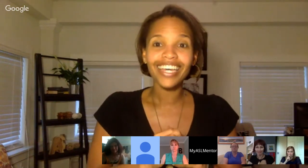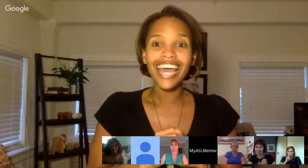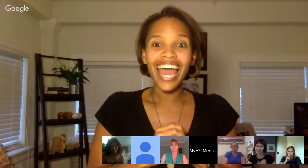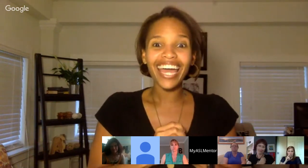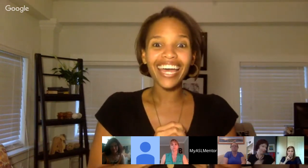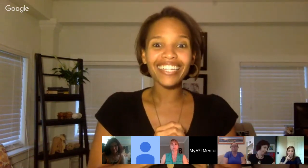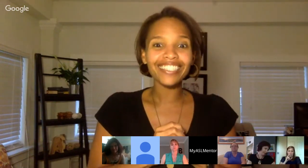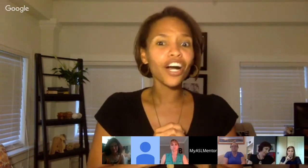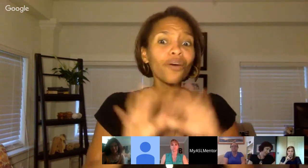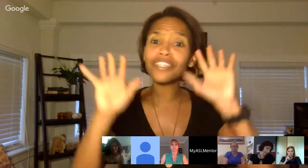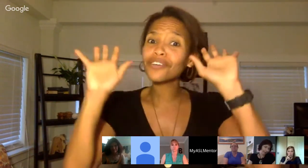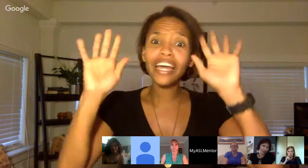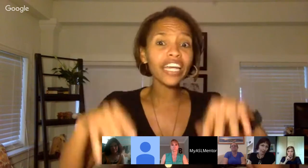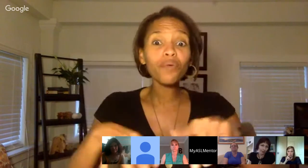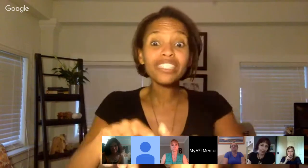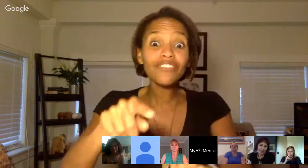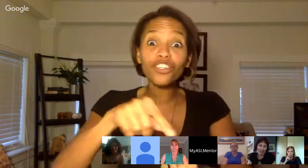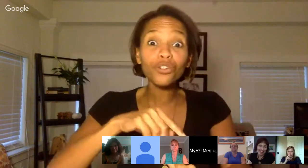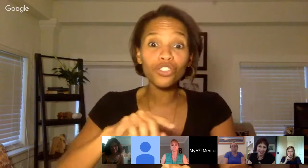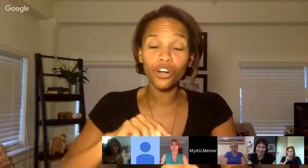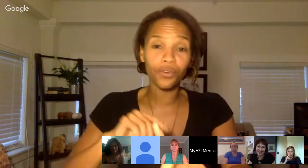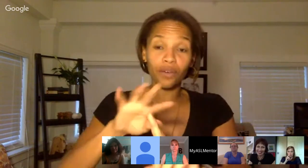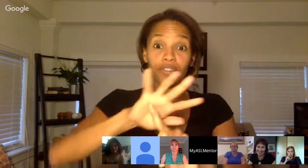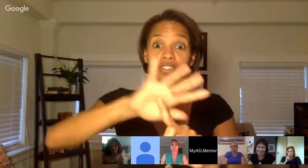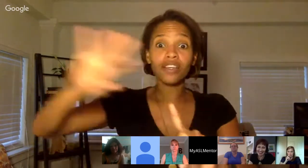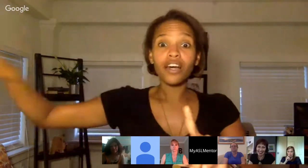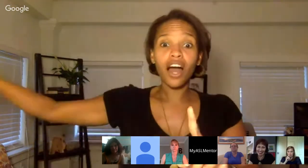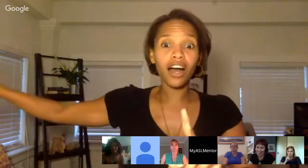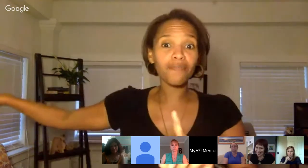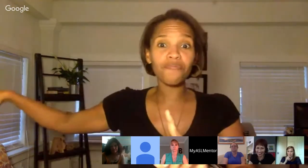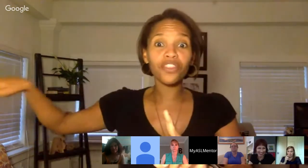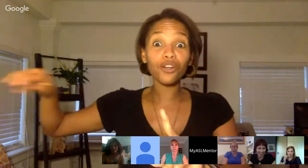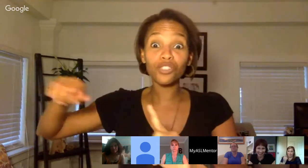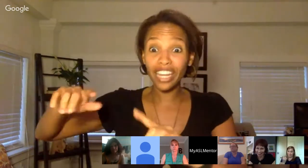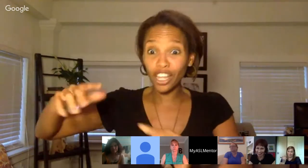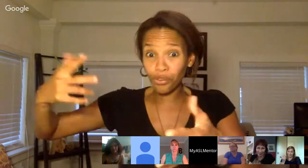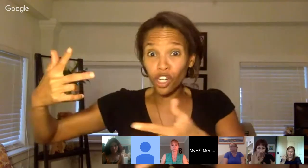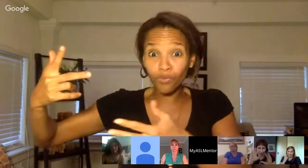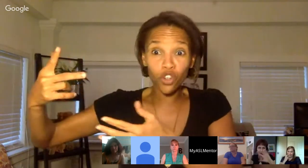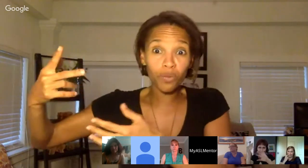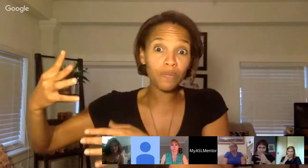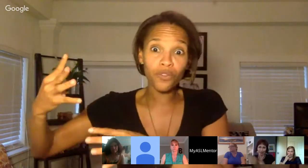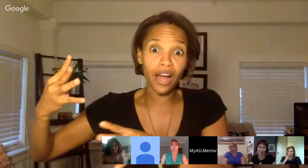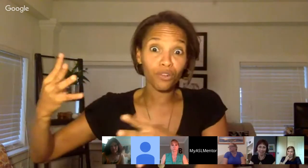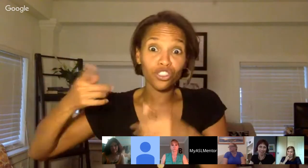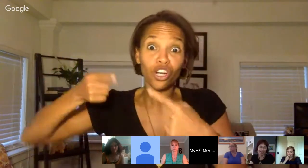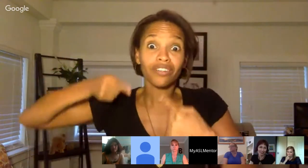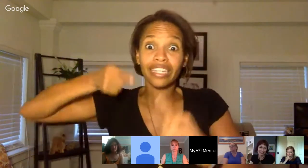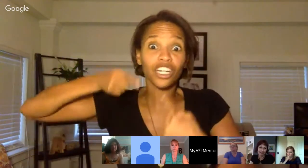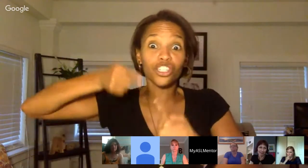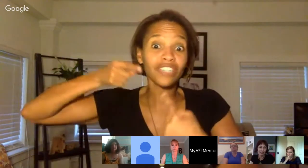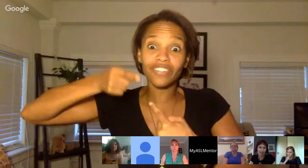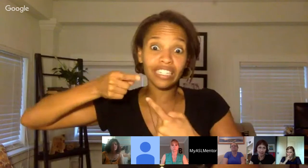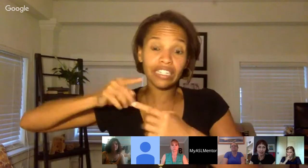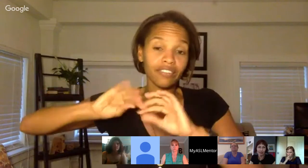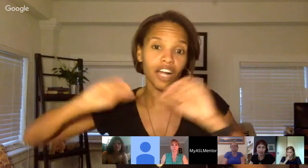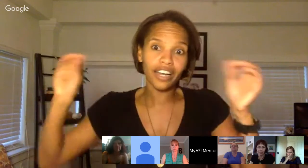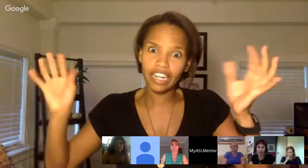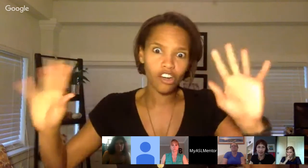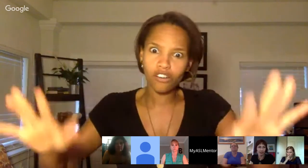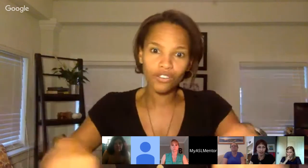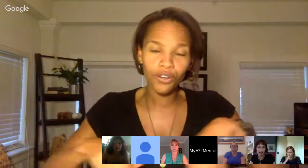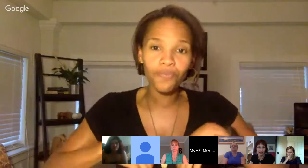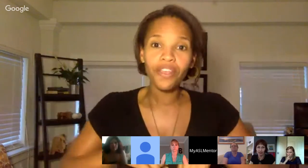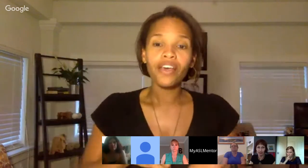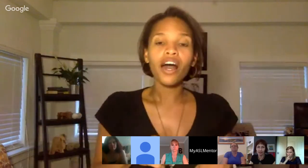tonight. And, oh, it's okay, it wasn't even you, Joan. It was, there's like 3 or 4 people that were struggling that couldn't even log